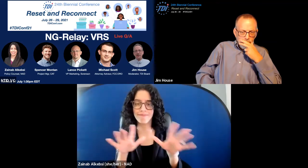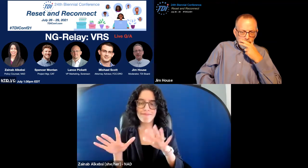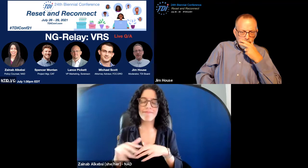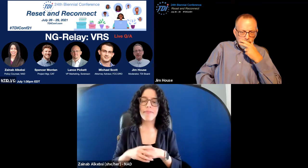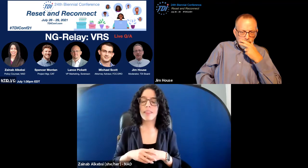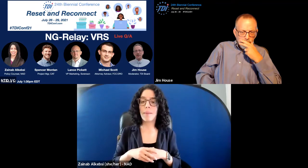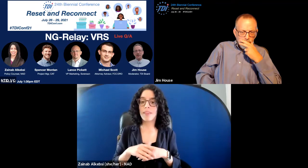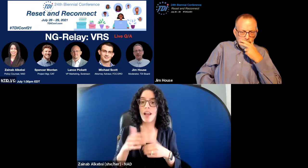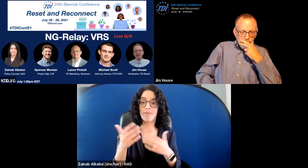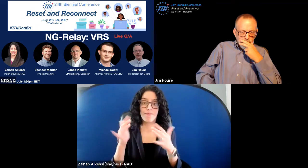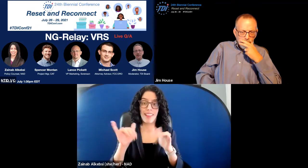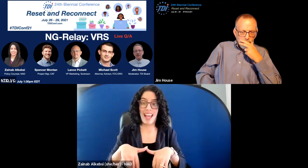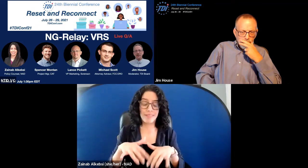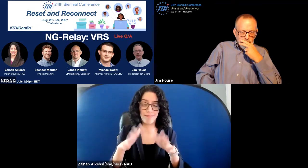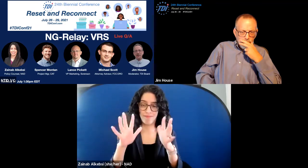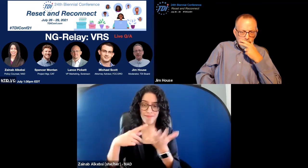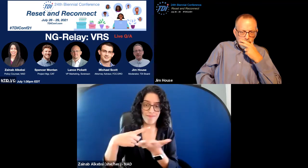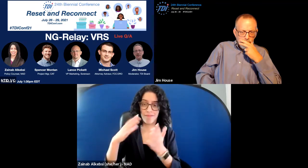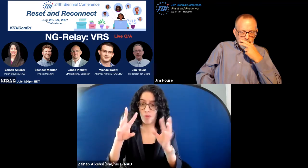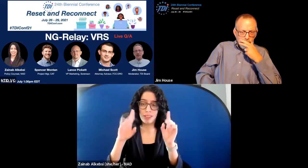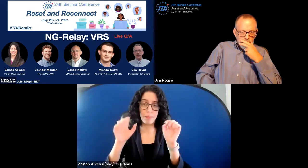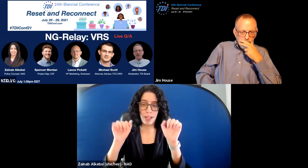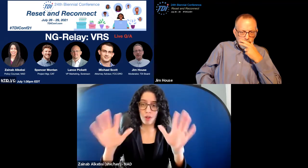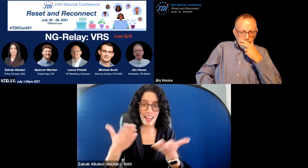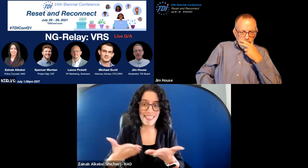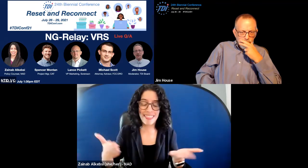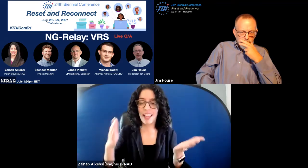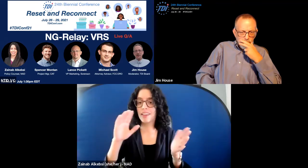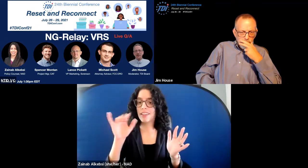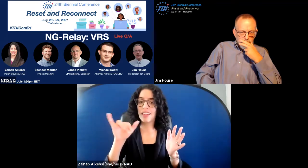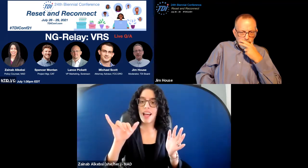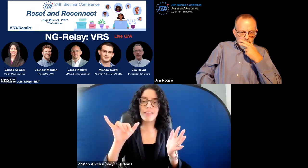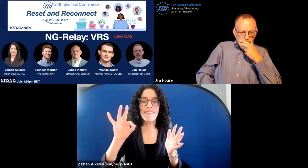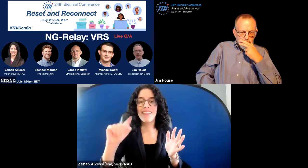about technology and all this integration.